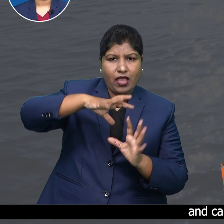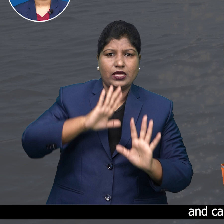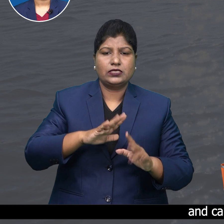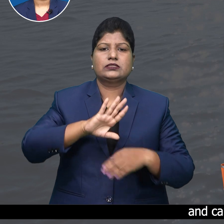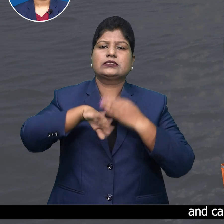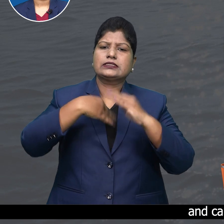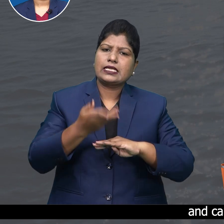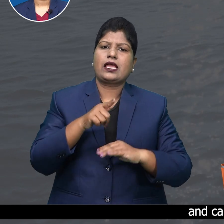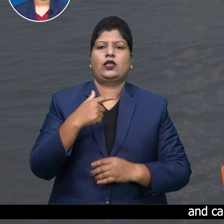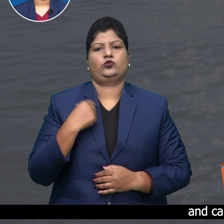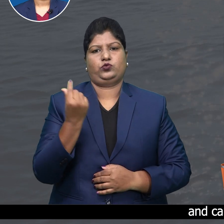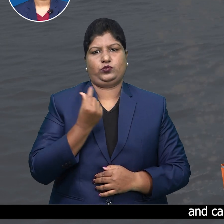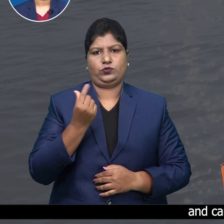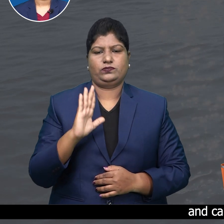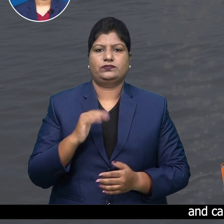be reused.